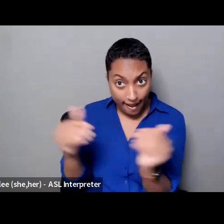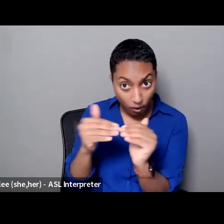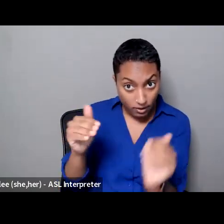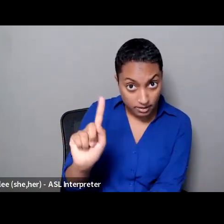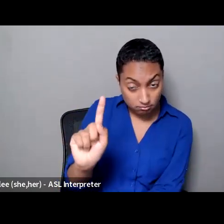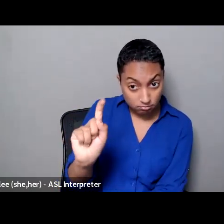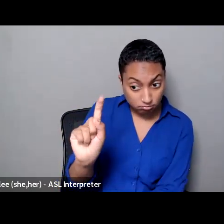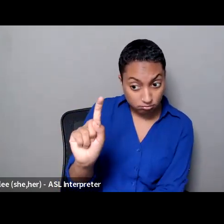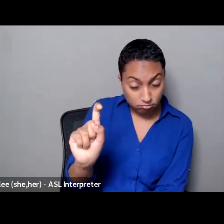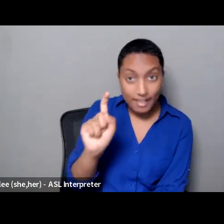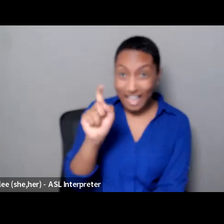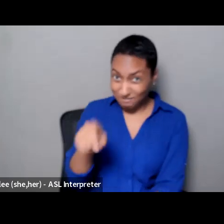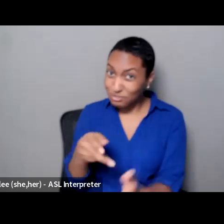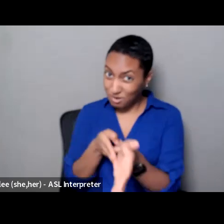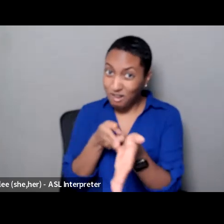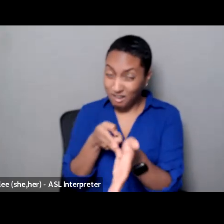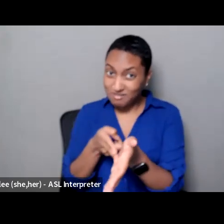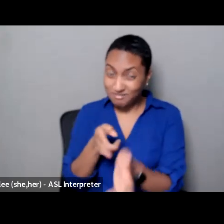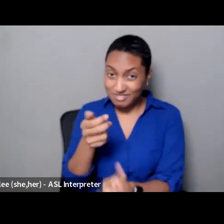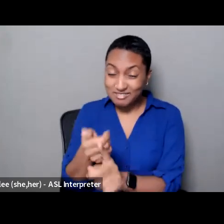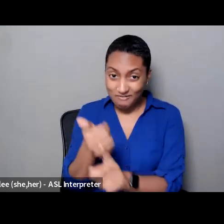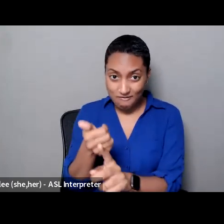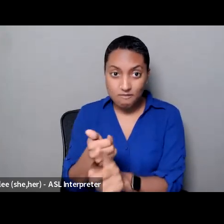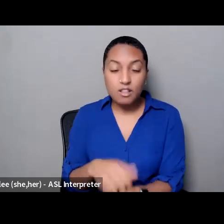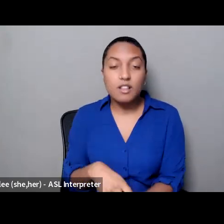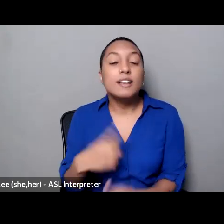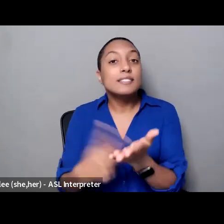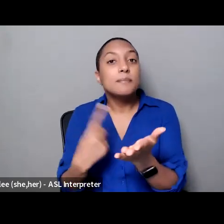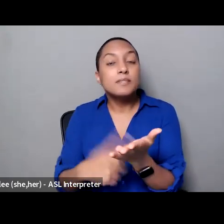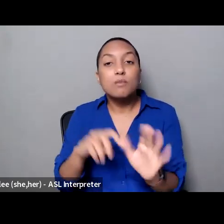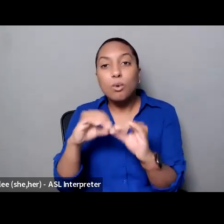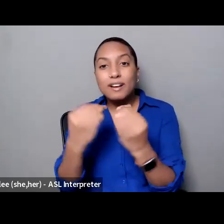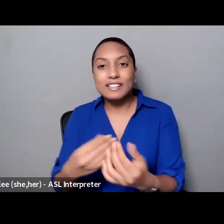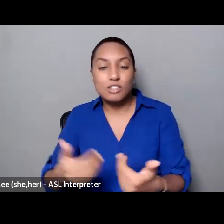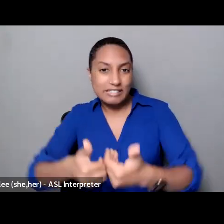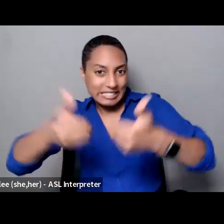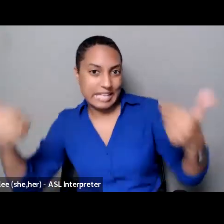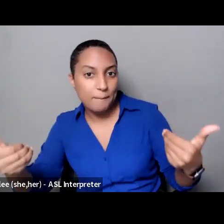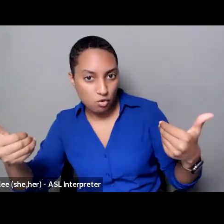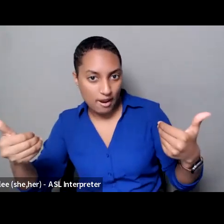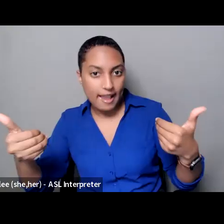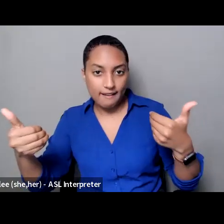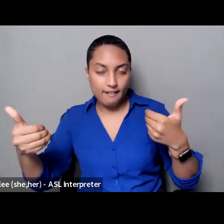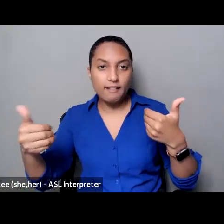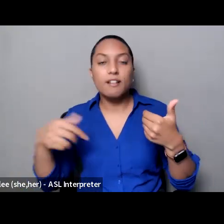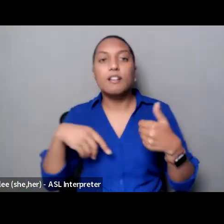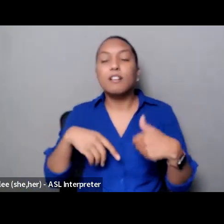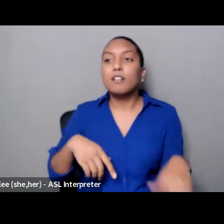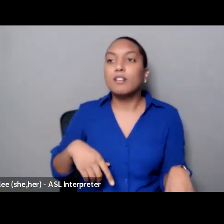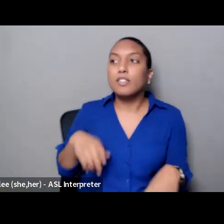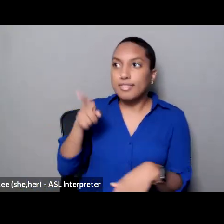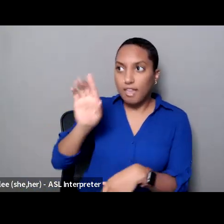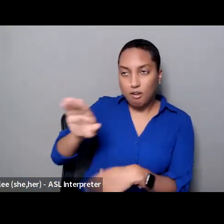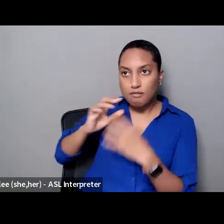sometimes organizations have a separate value on equity as part of their values to make sure that it's important to the mission of the